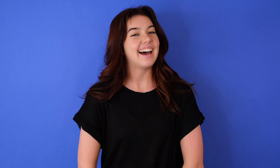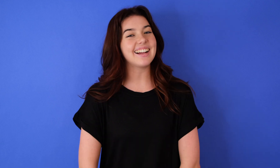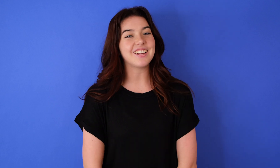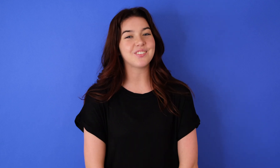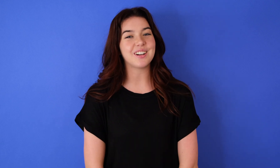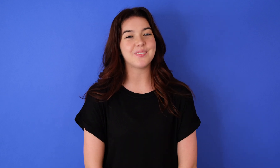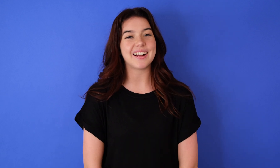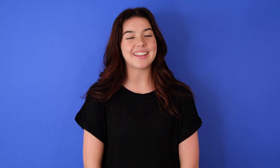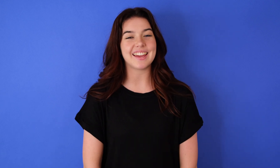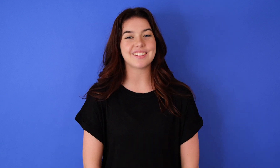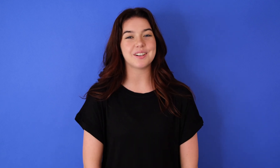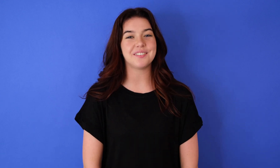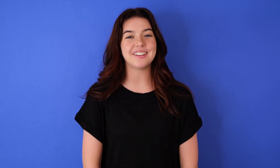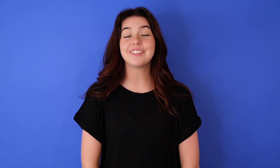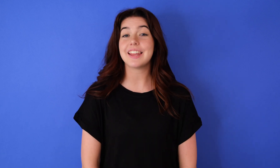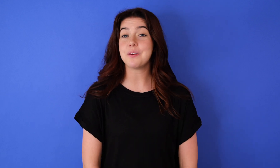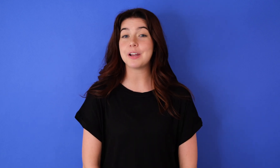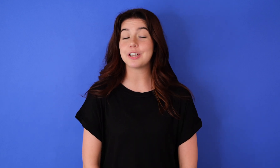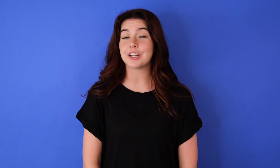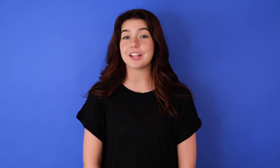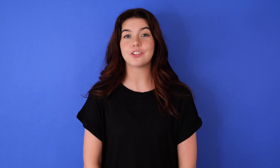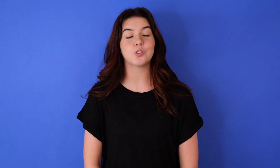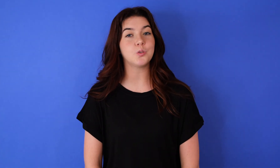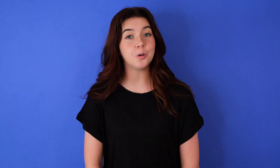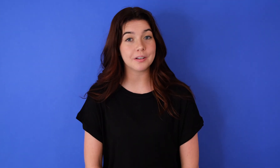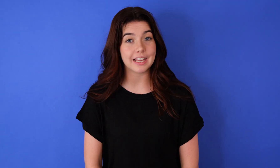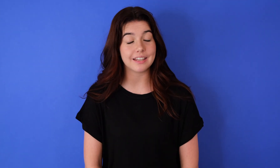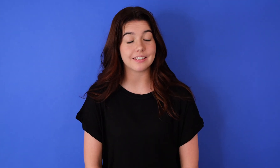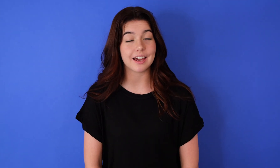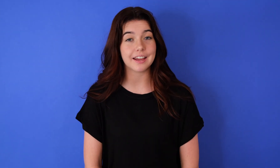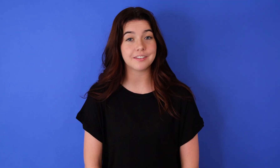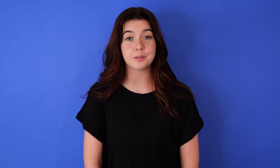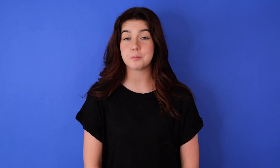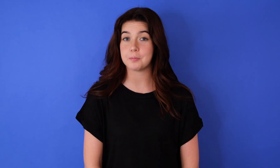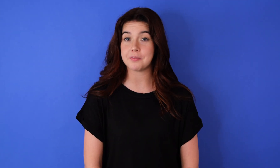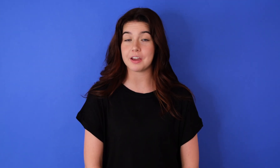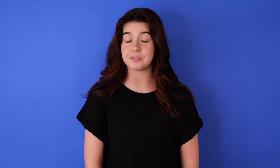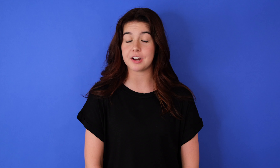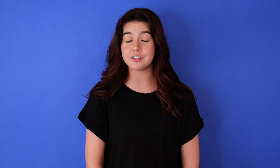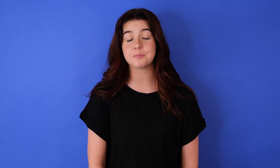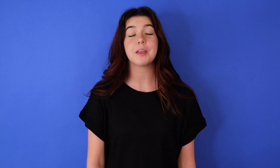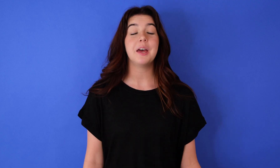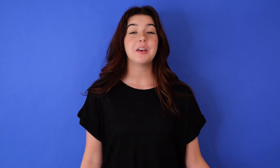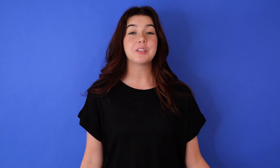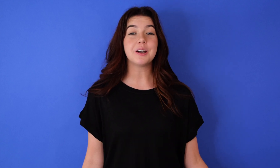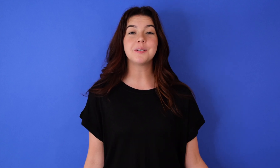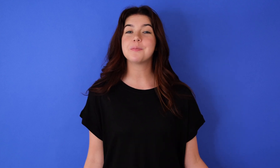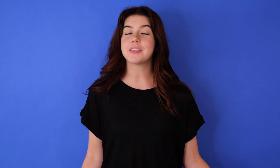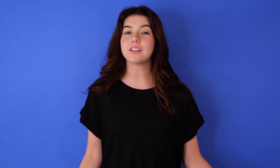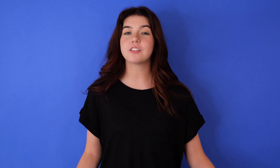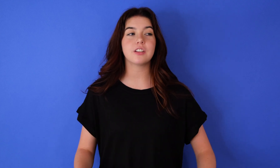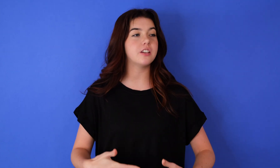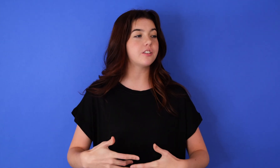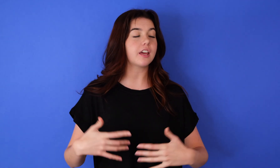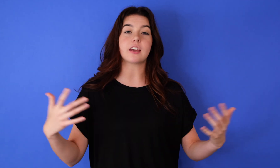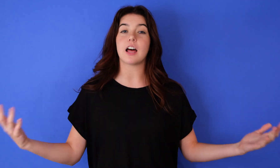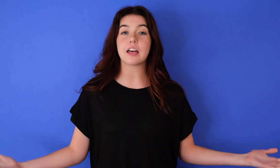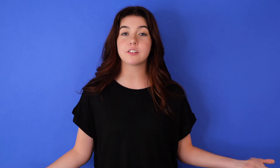Hi guys, welcome back to ASL 1. Today we are learning school-related signs. Love that for us. So this is a class,